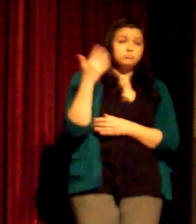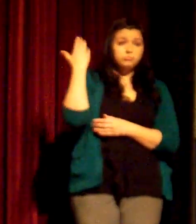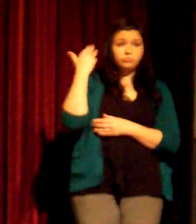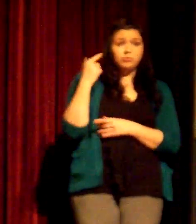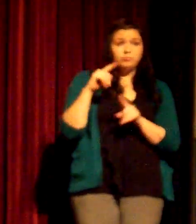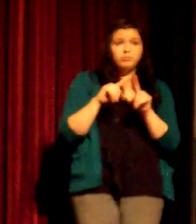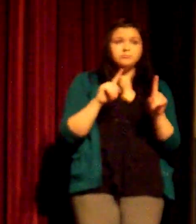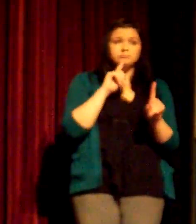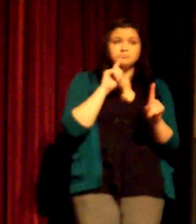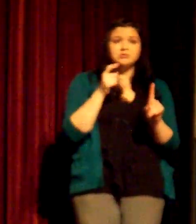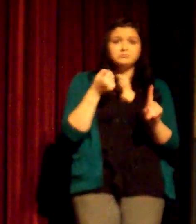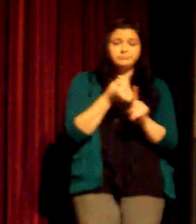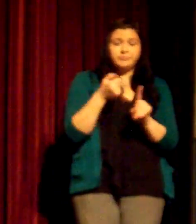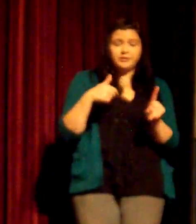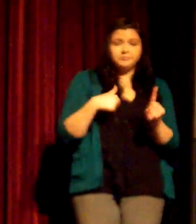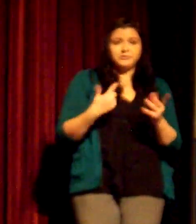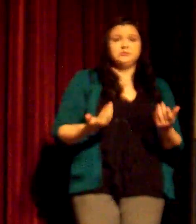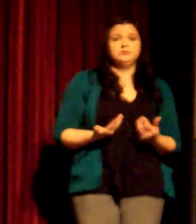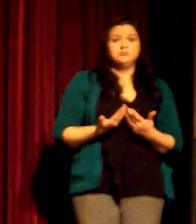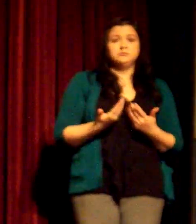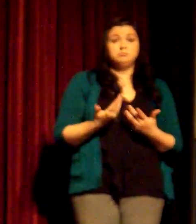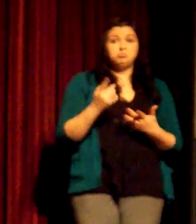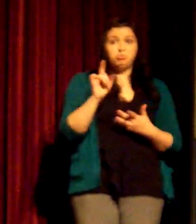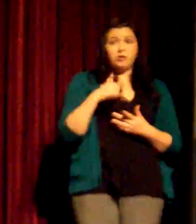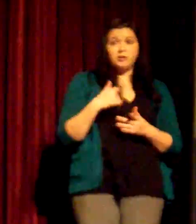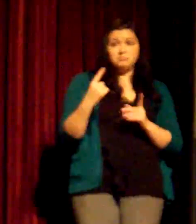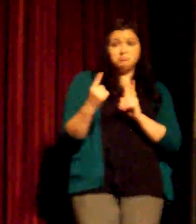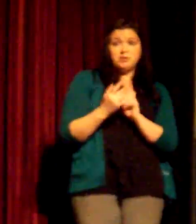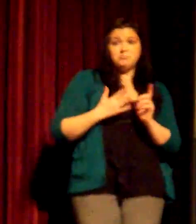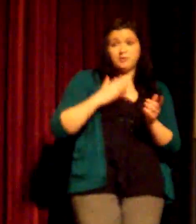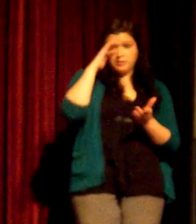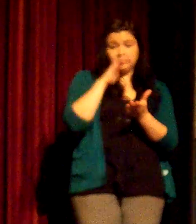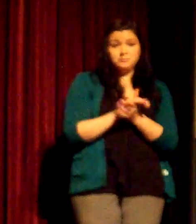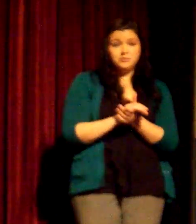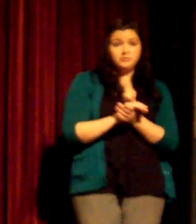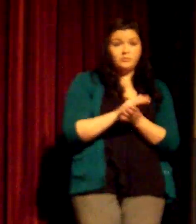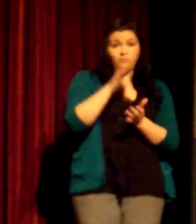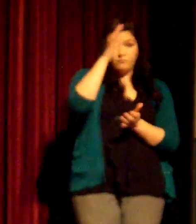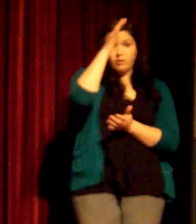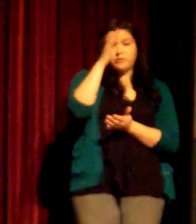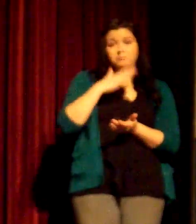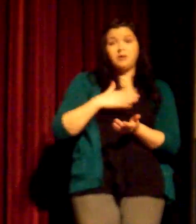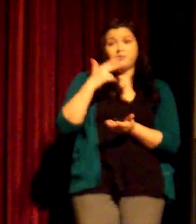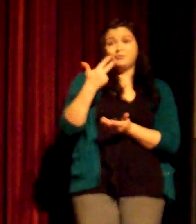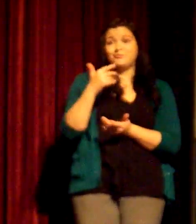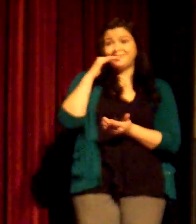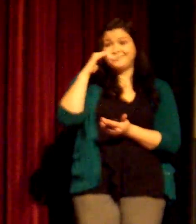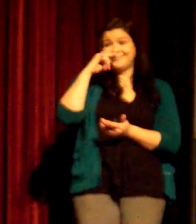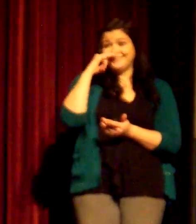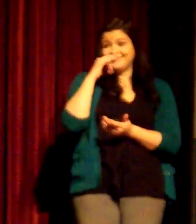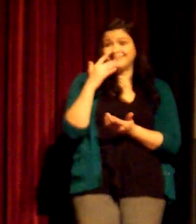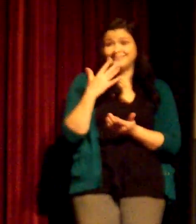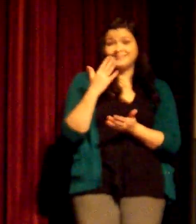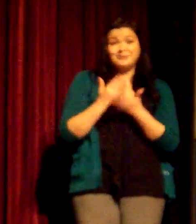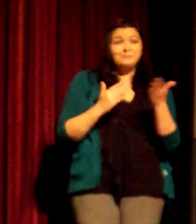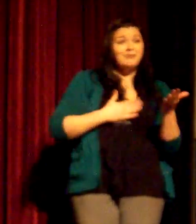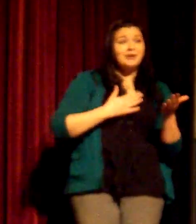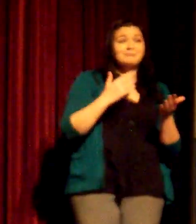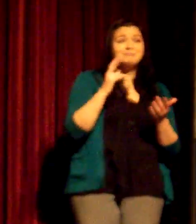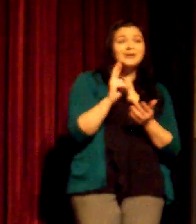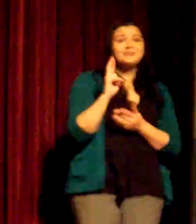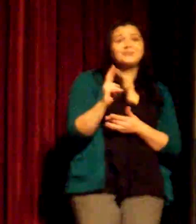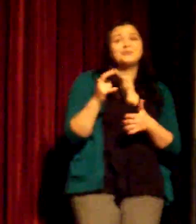Mimi, started. Rylos and Mimi are actually nicknames of my twin daughters, Riley and Emerson, that were given to them by my son Hunter